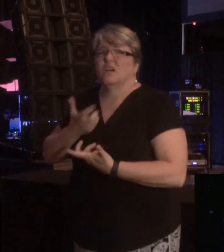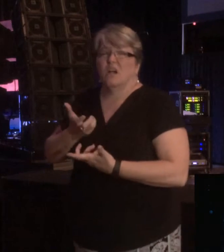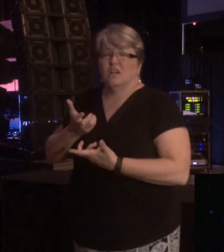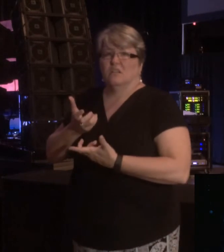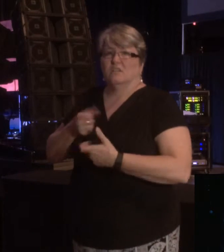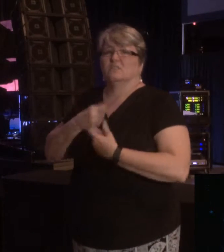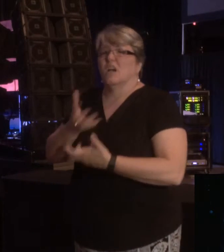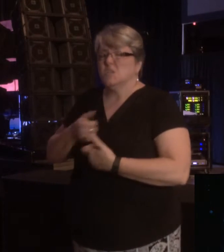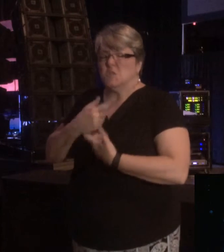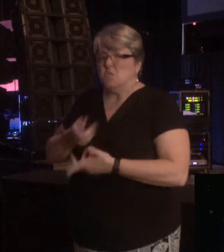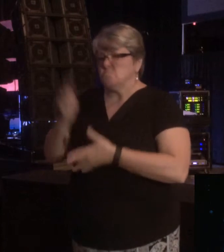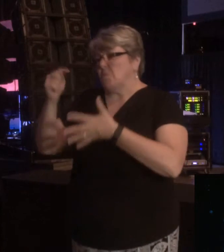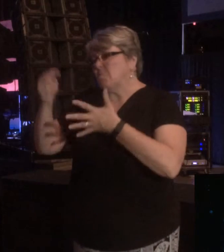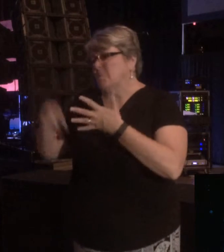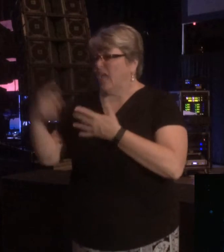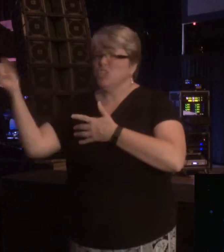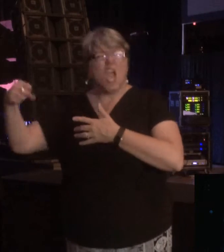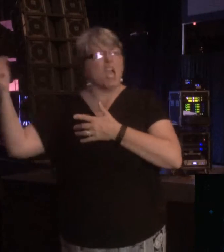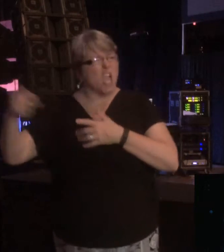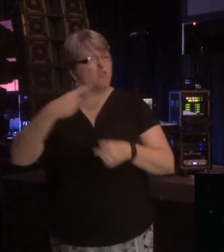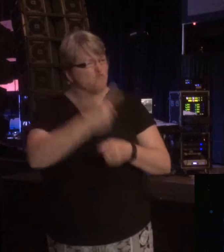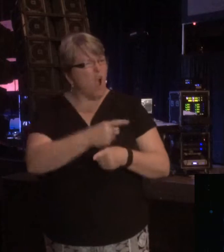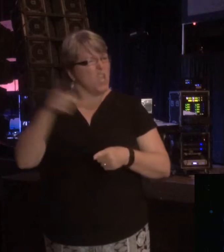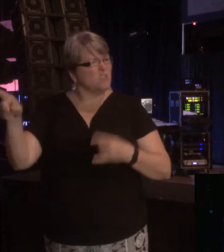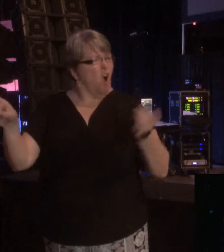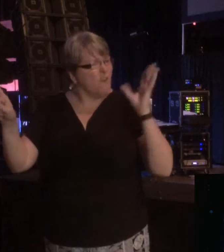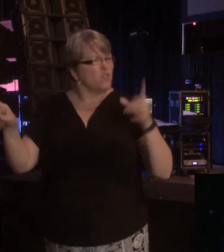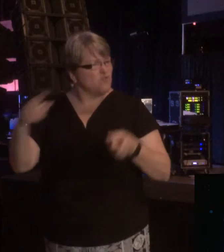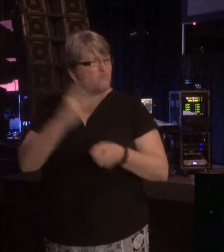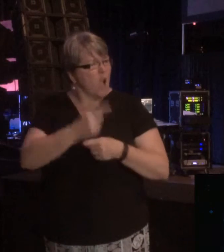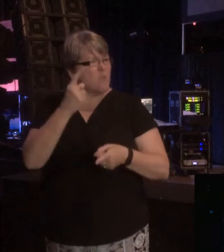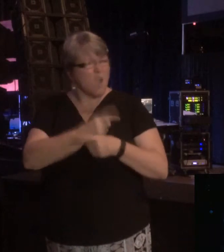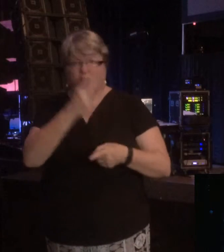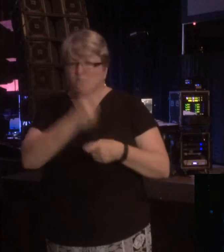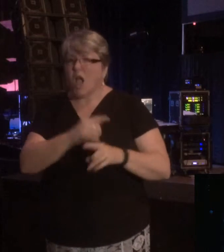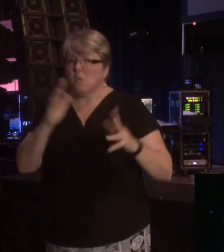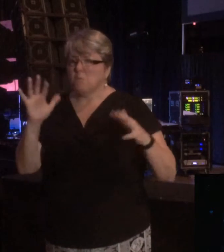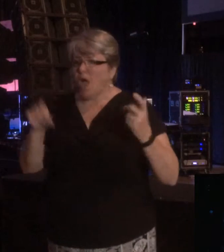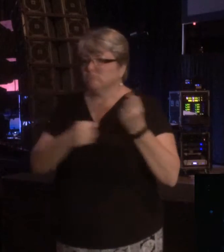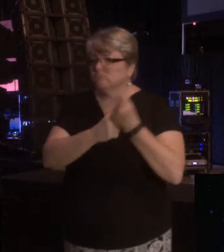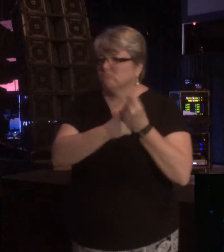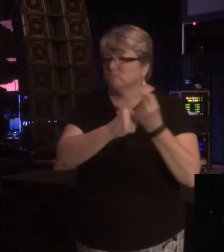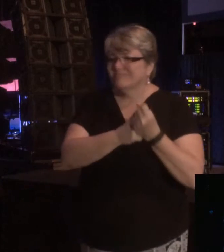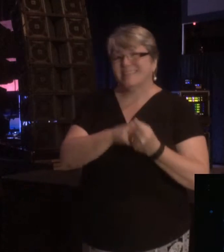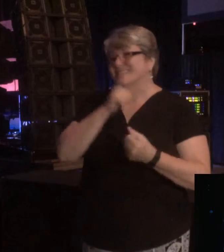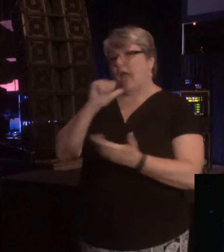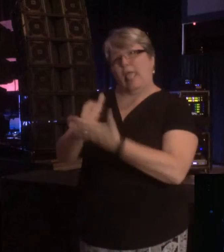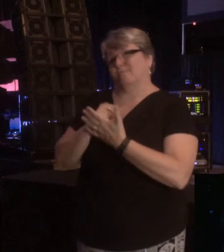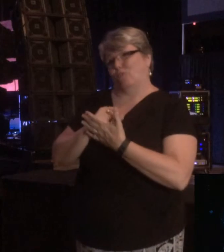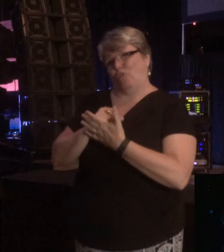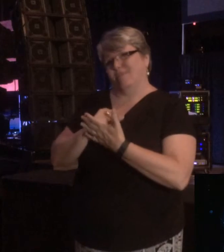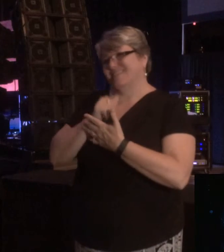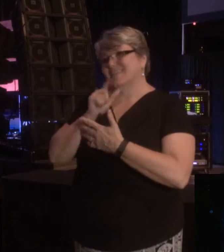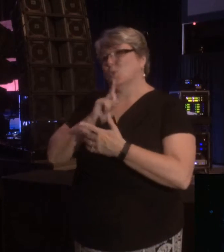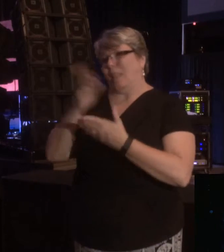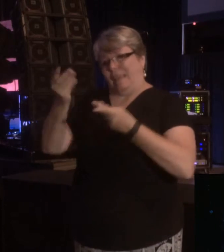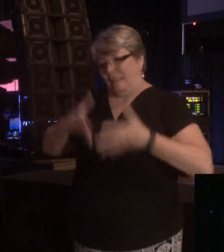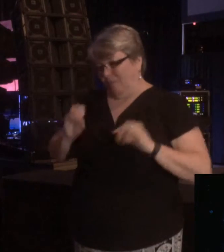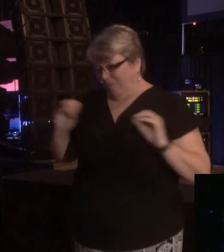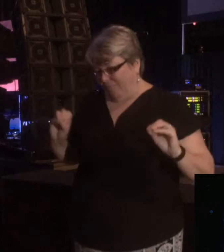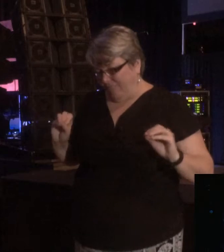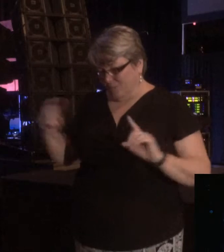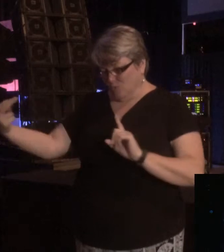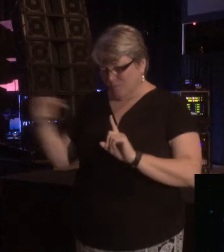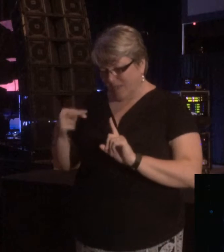that God has for the bright, shiny people, and I'm on his maybe plan B for the dirty ones among us, and this is always the best I will